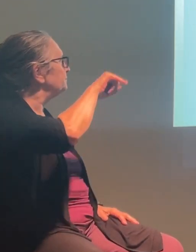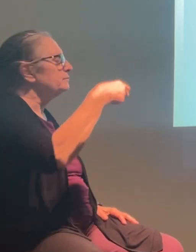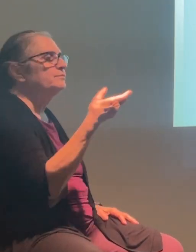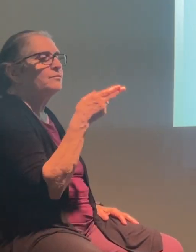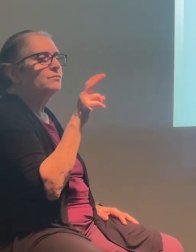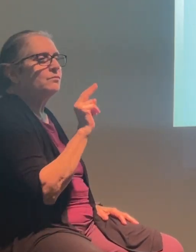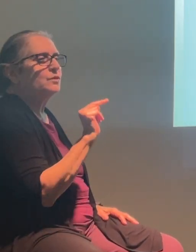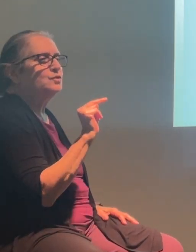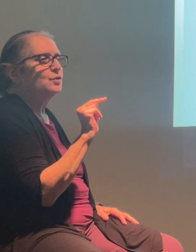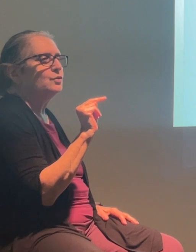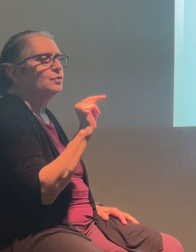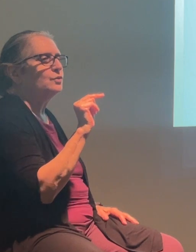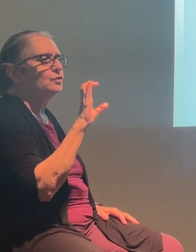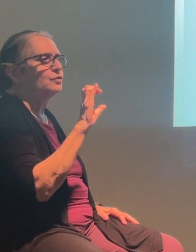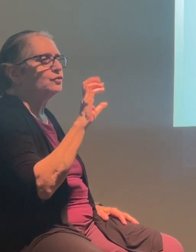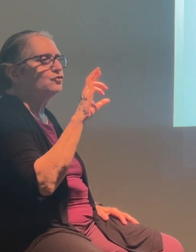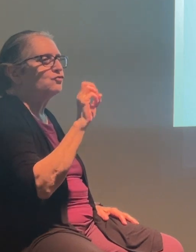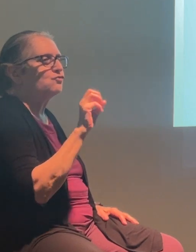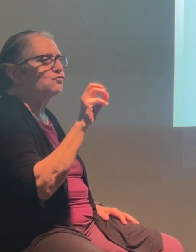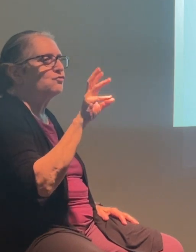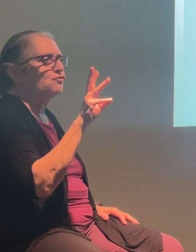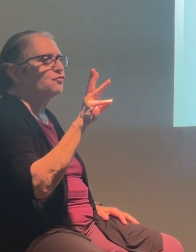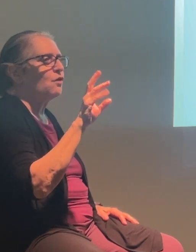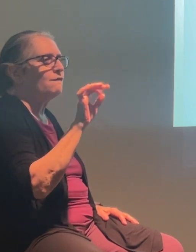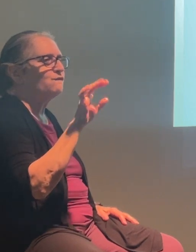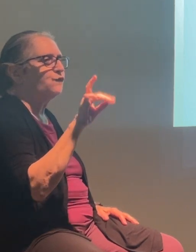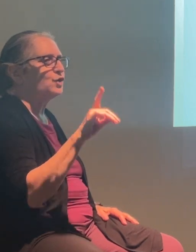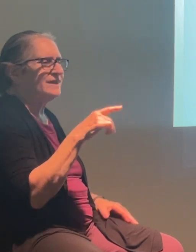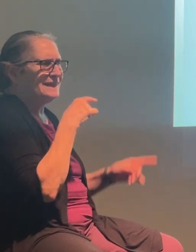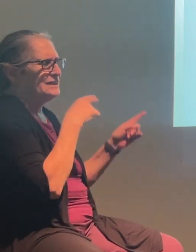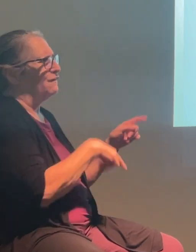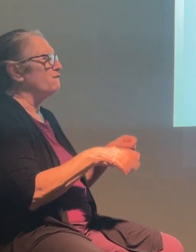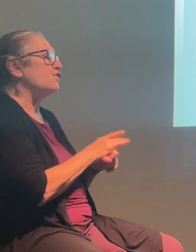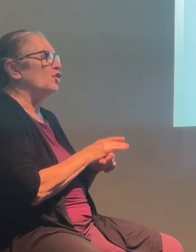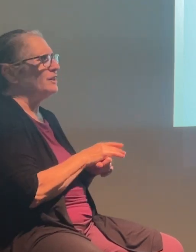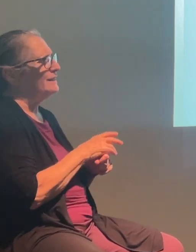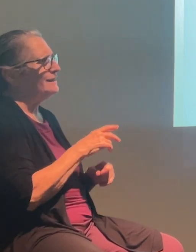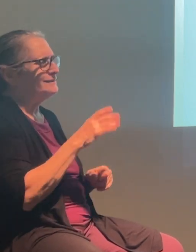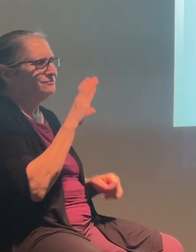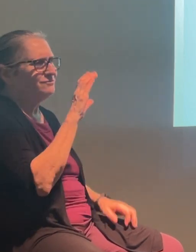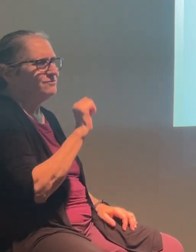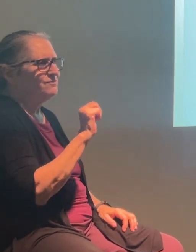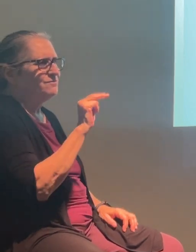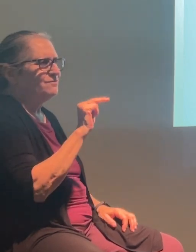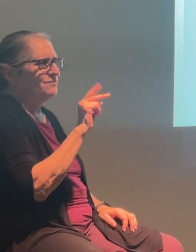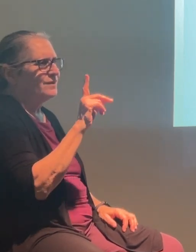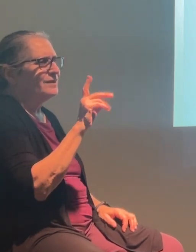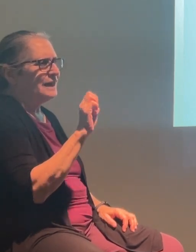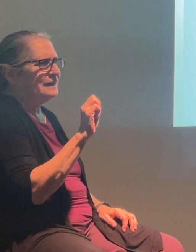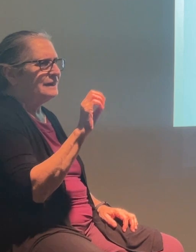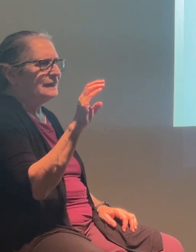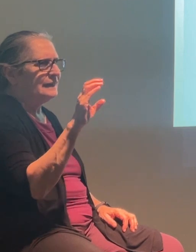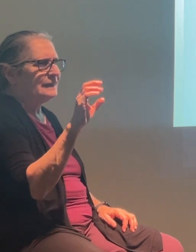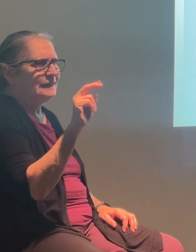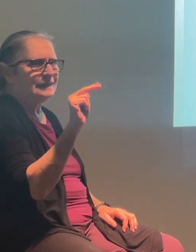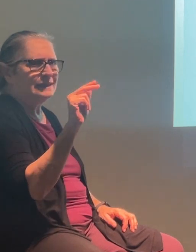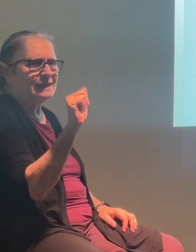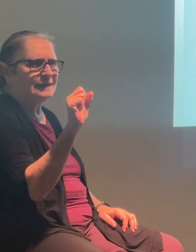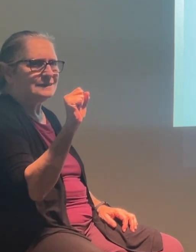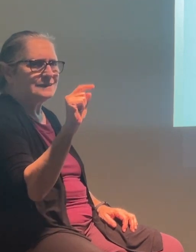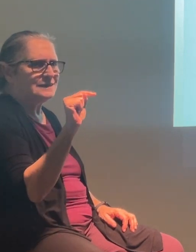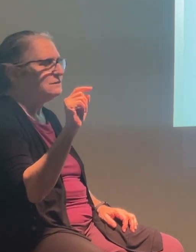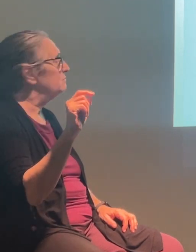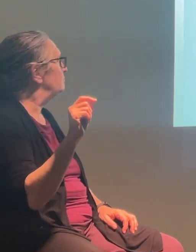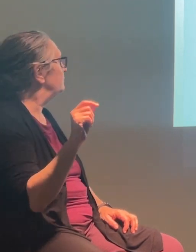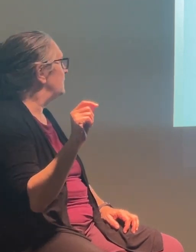are full-fledged Condé Nast years publications, and you could see direct